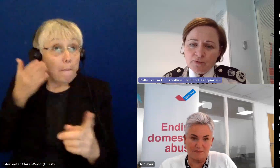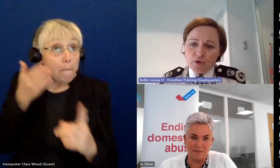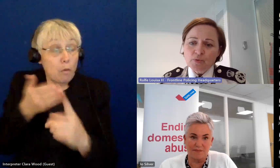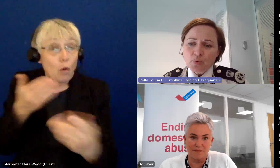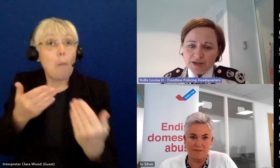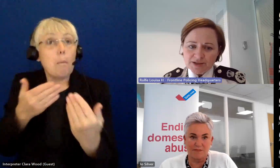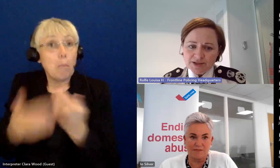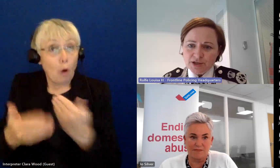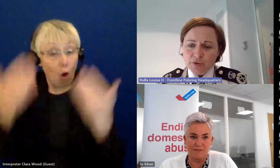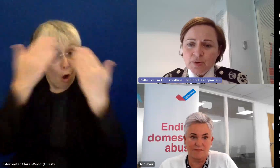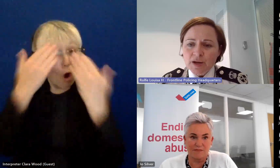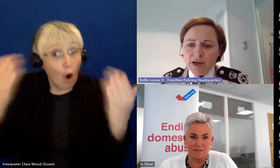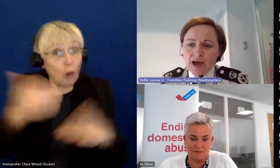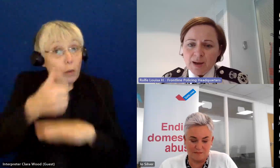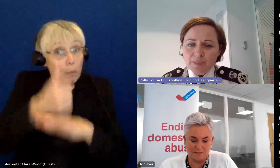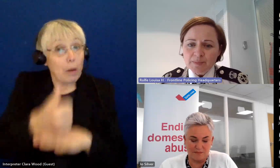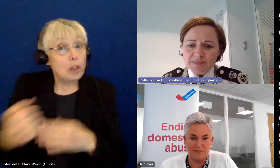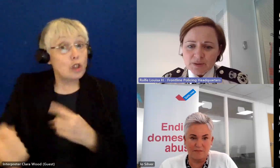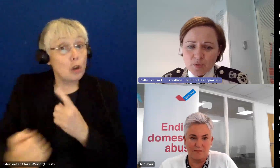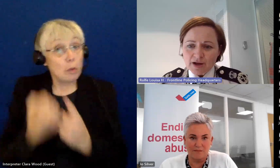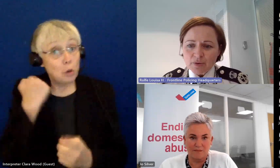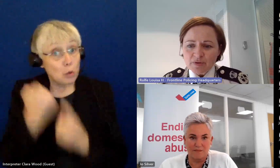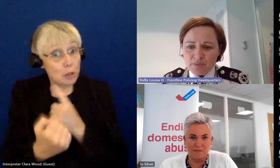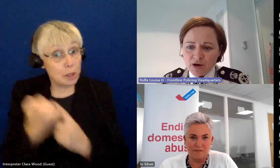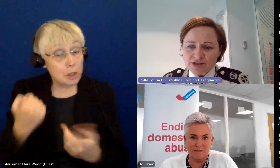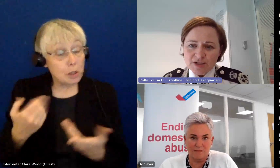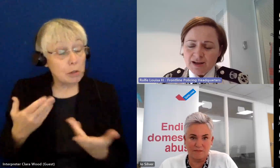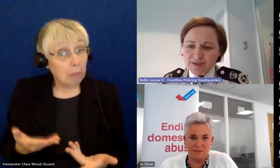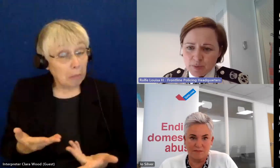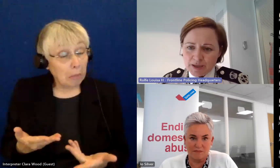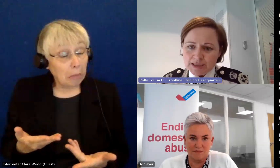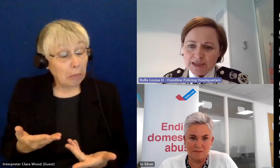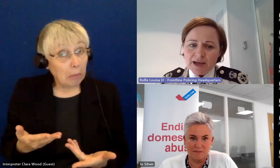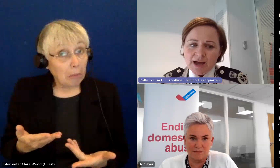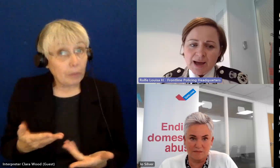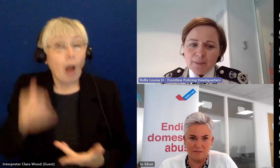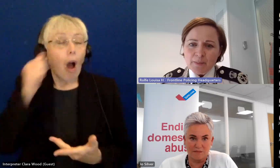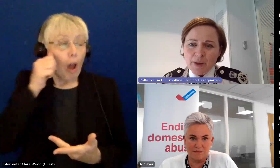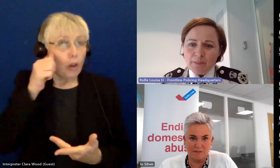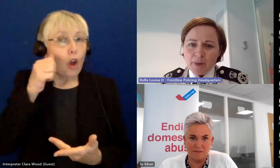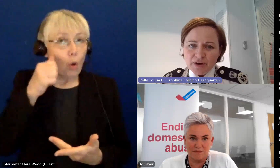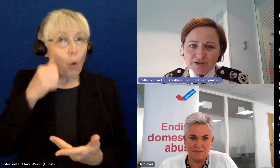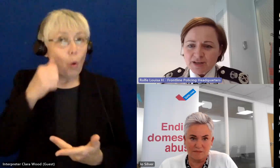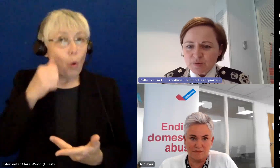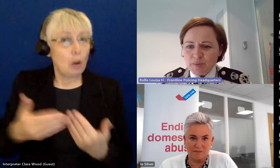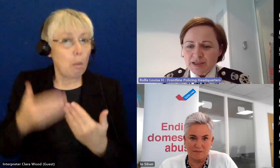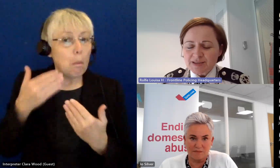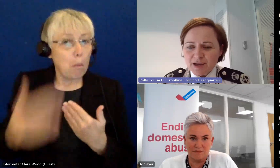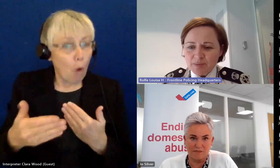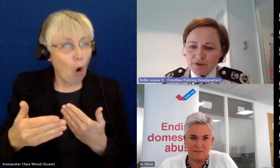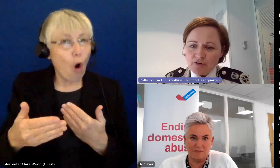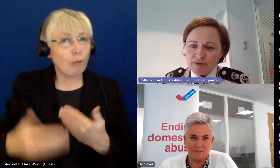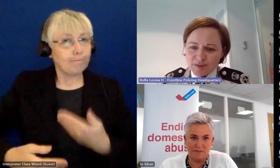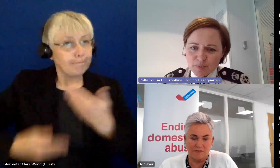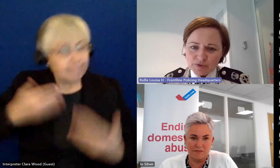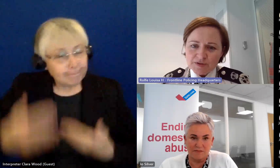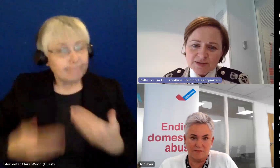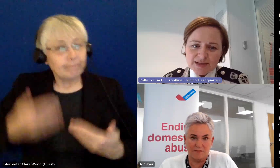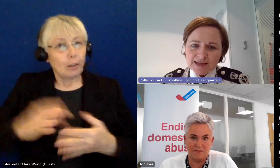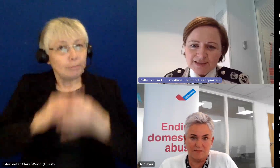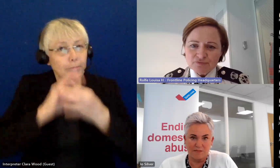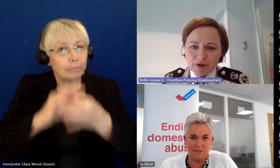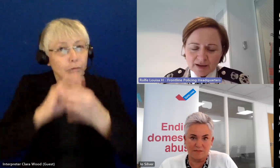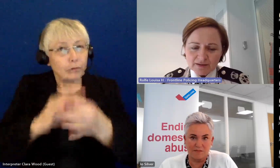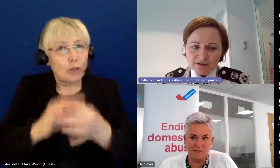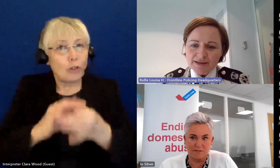an awful lot more work to do to work with marginalised women and minoritised women in terms of our